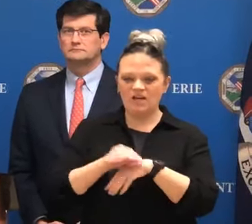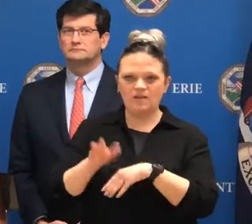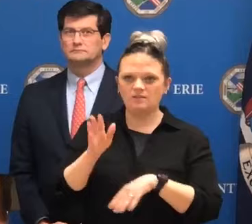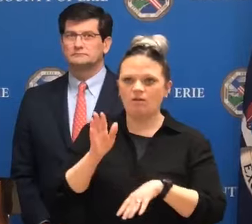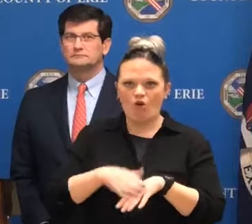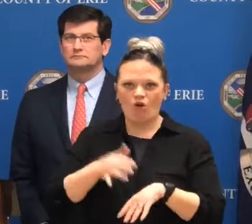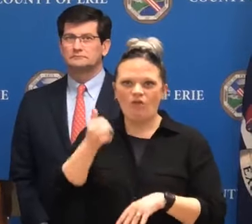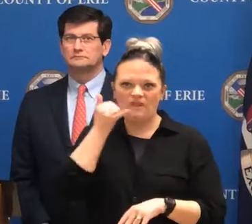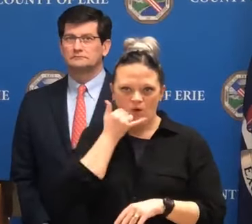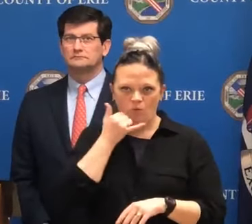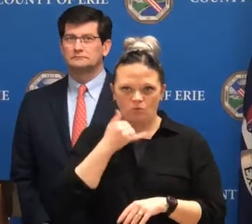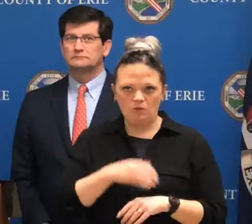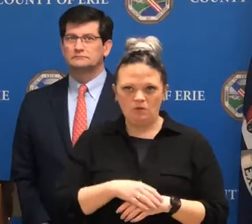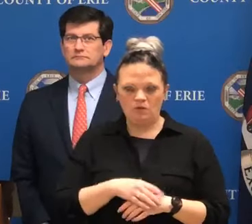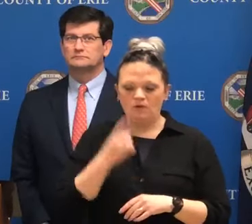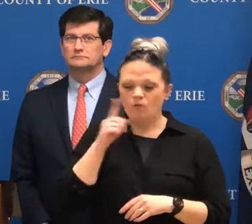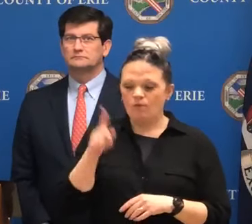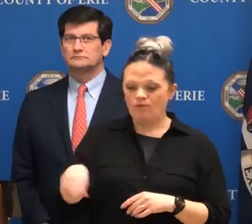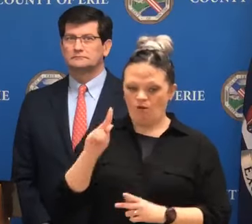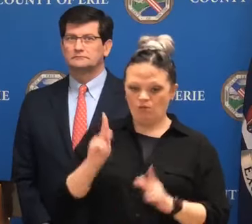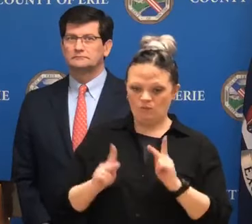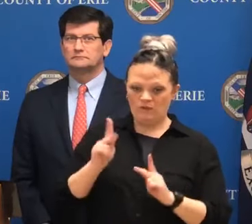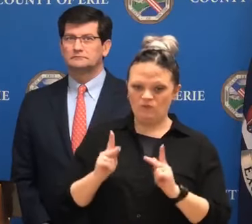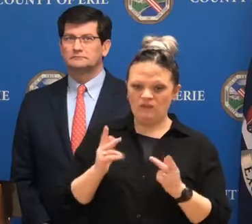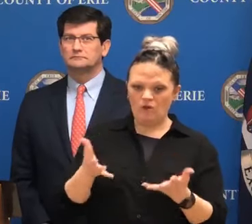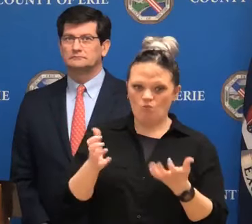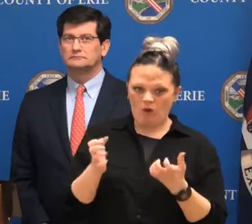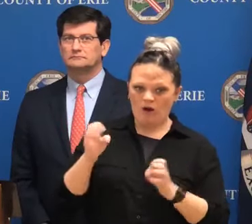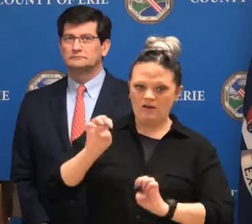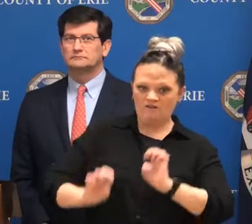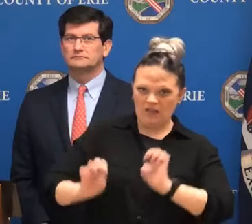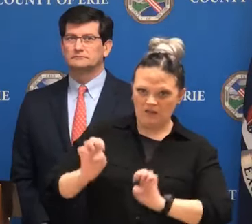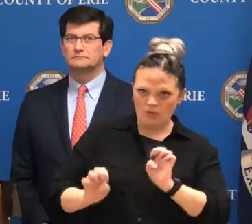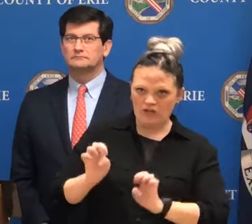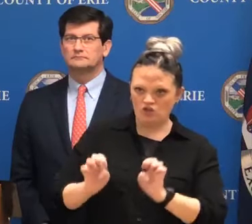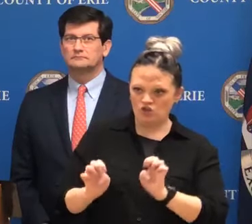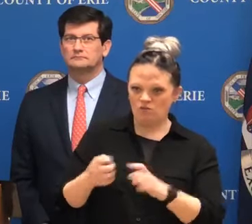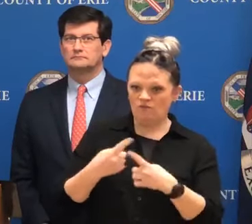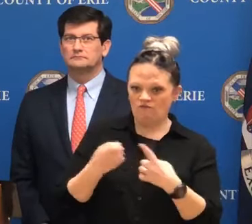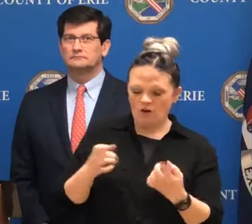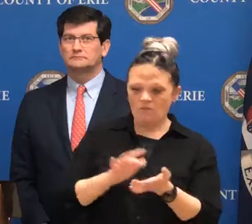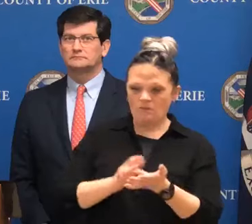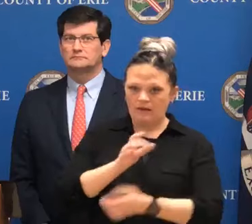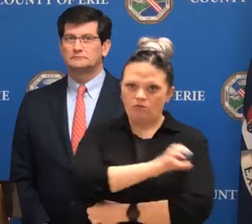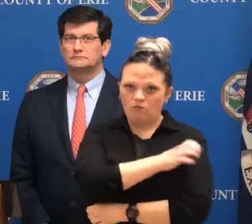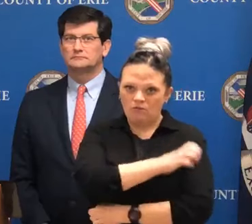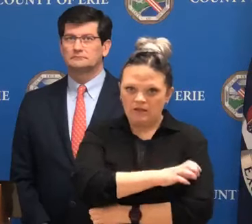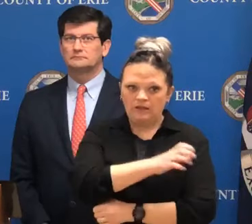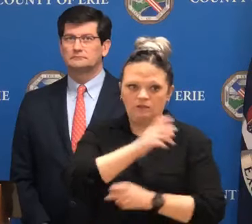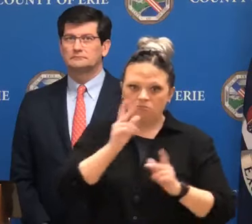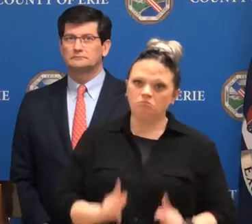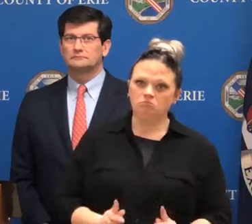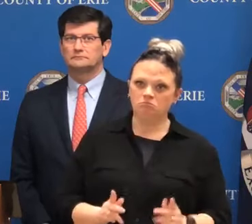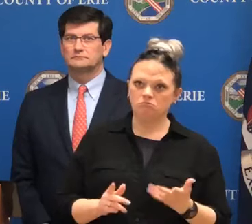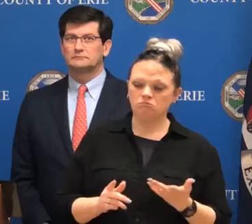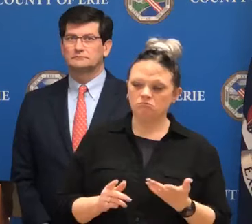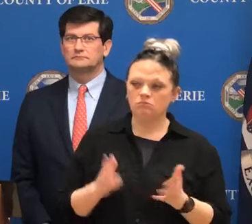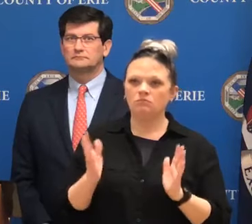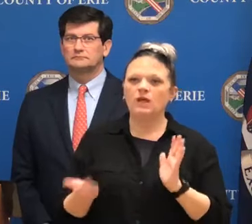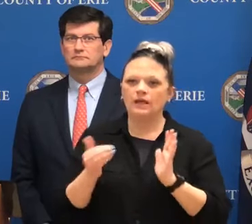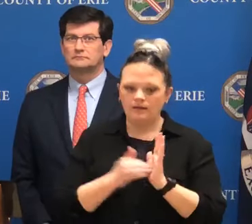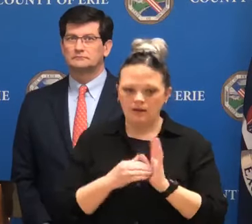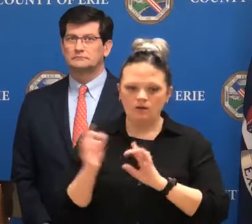phone. So if and those individuals that want to be evaluated by a medical clinician, they should either